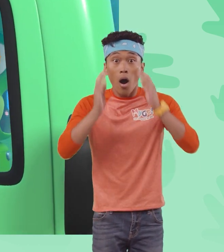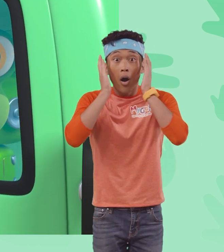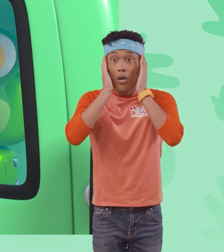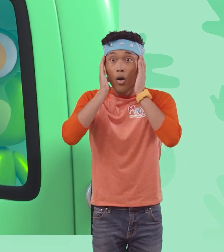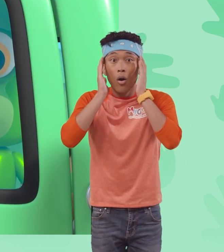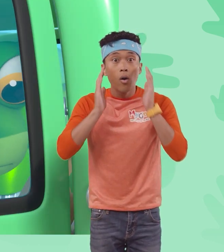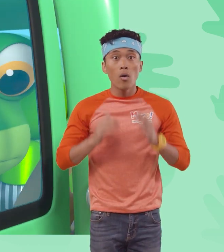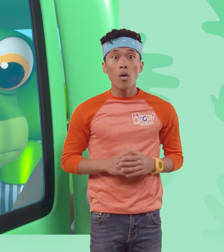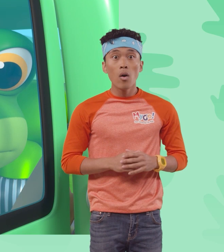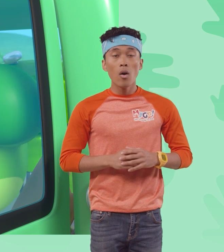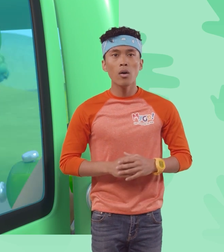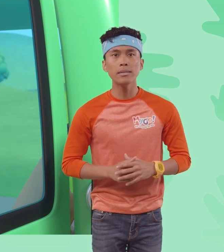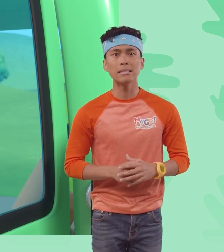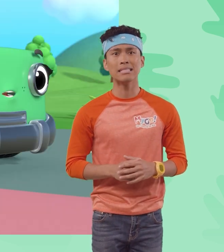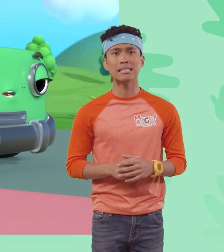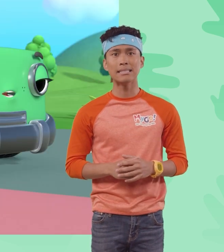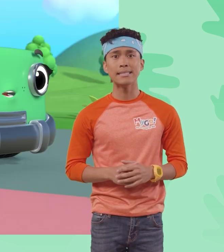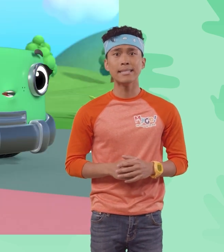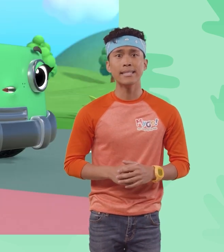Oh no!